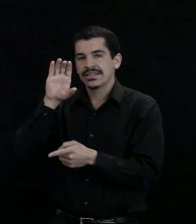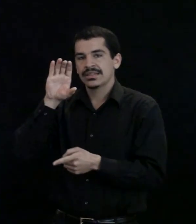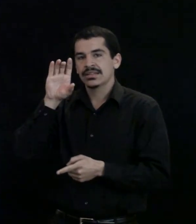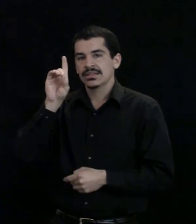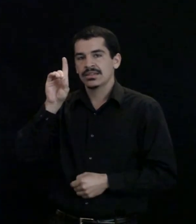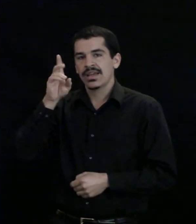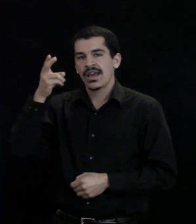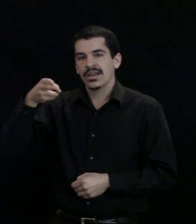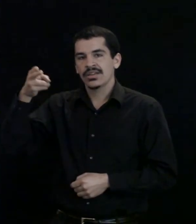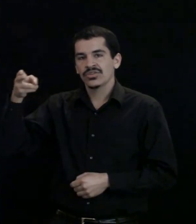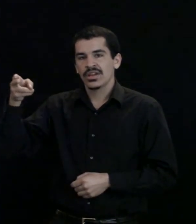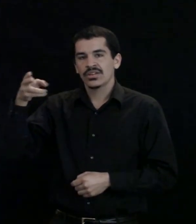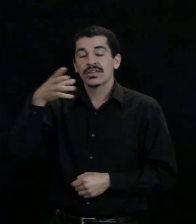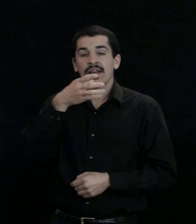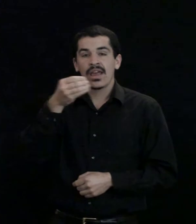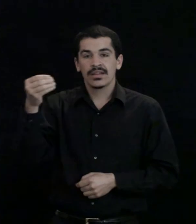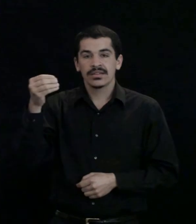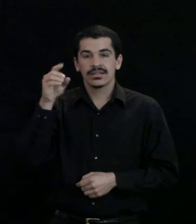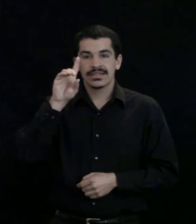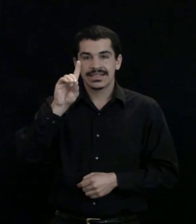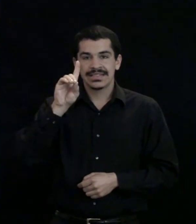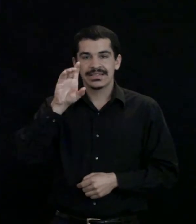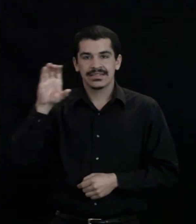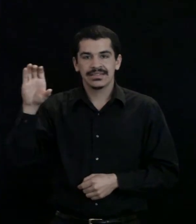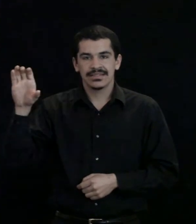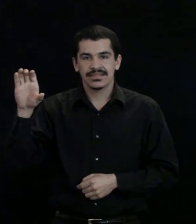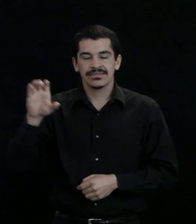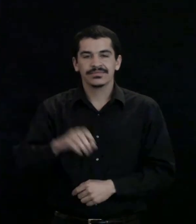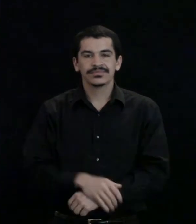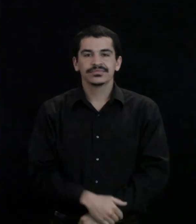CDHH and DCC.